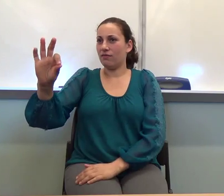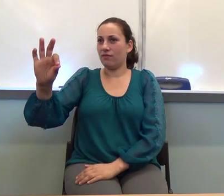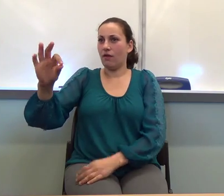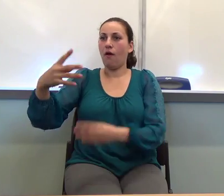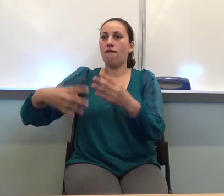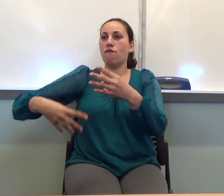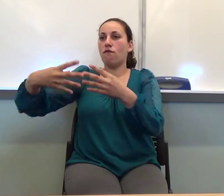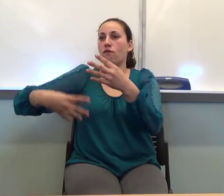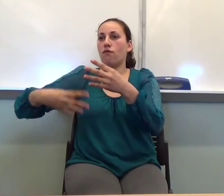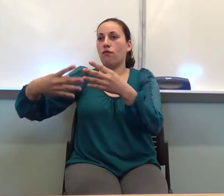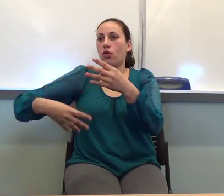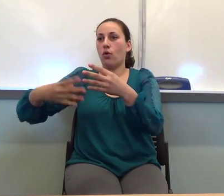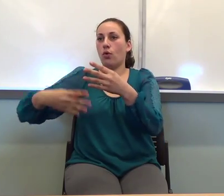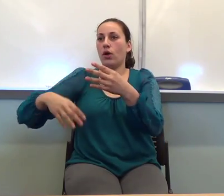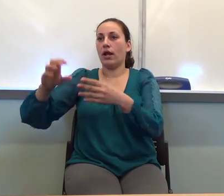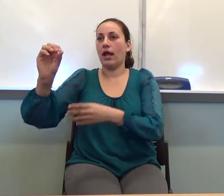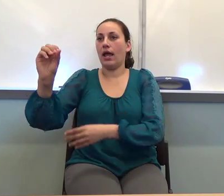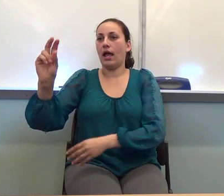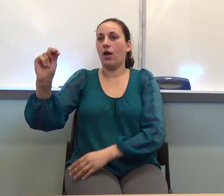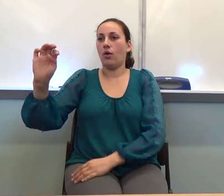This is in fluid ounces.